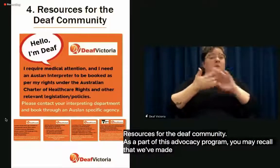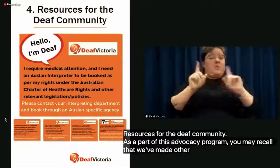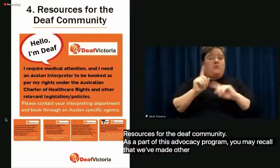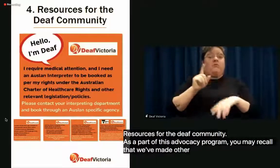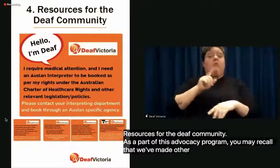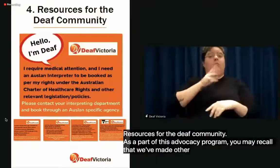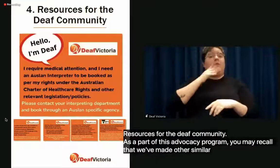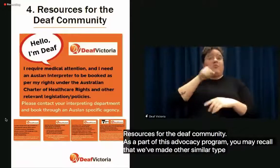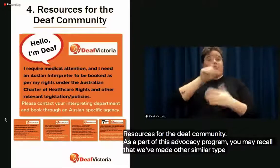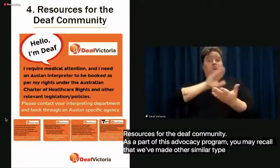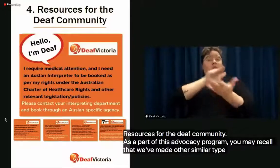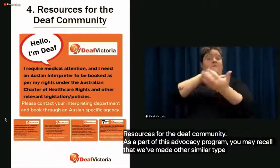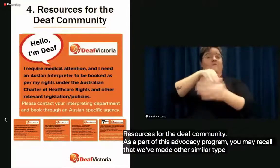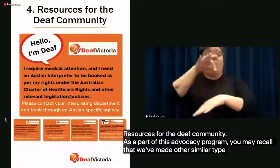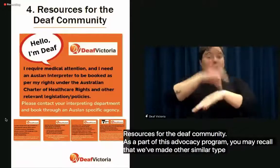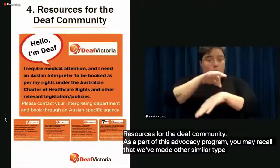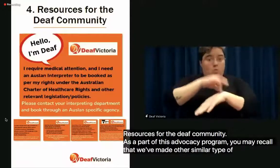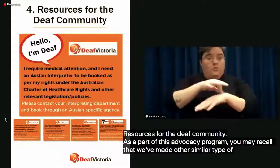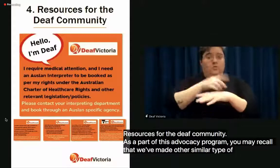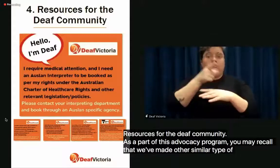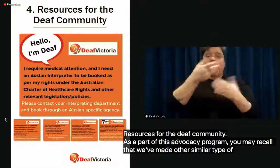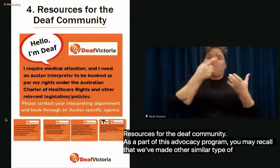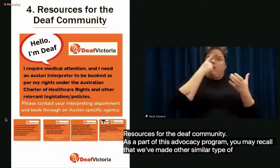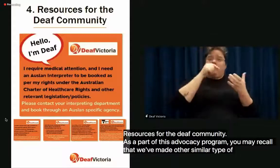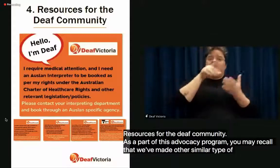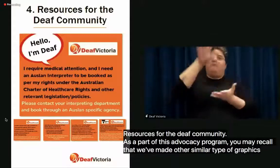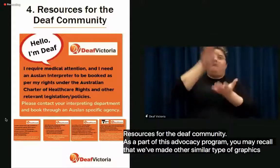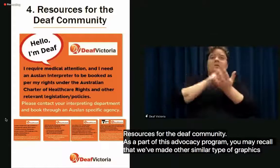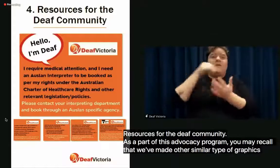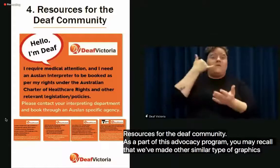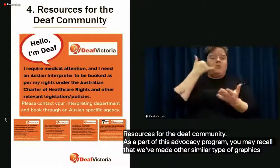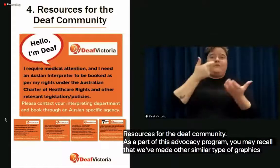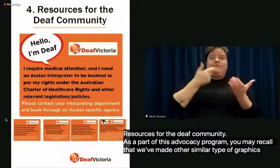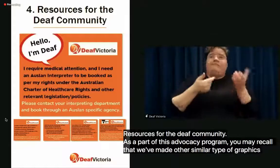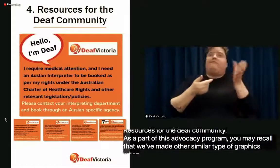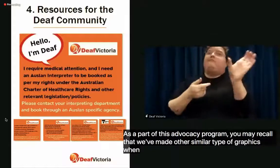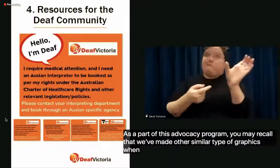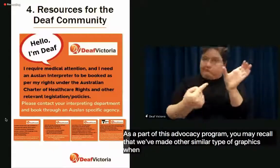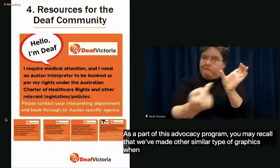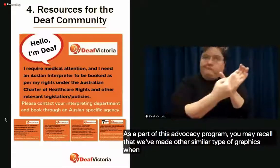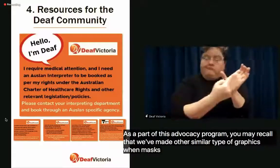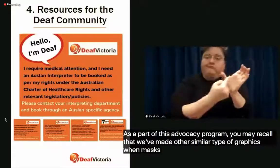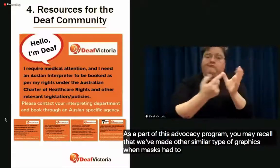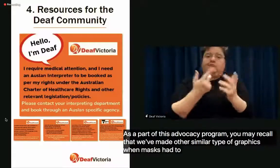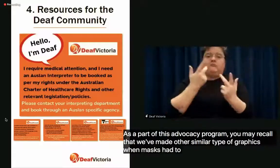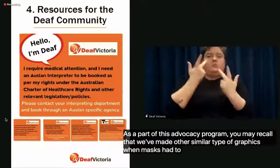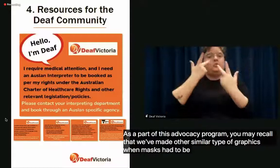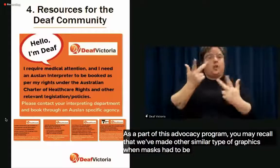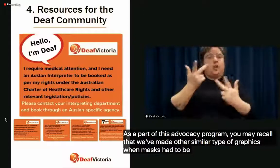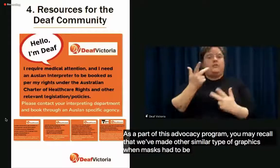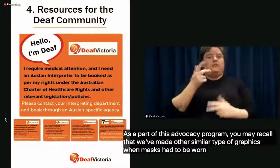worn and what that meant for deaf and hard of hearing people in hospital. So you can now simply just download an app